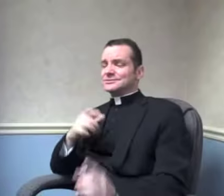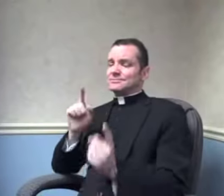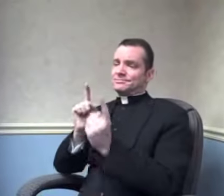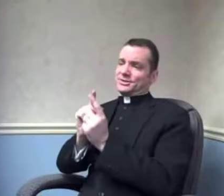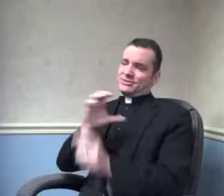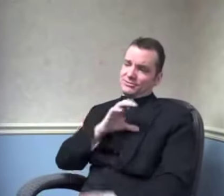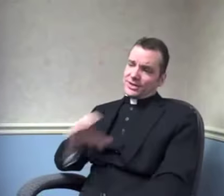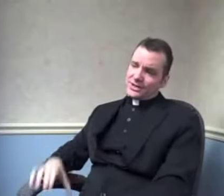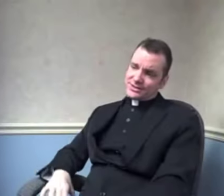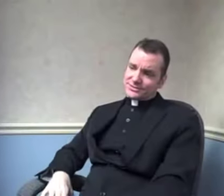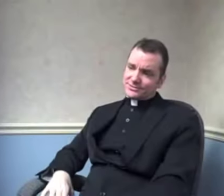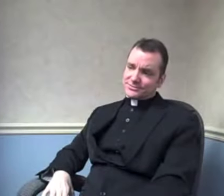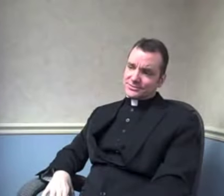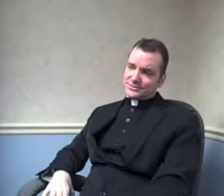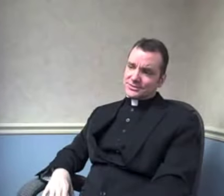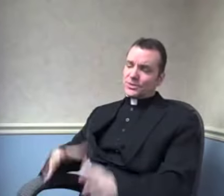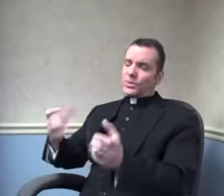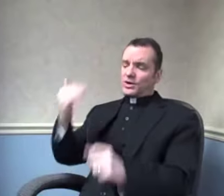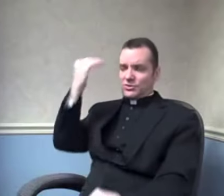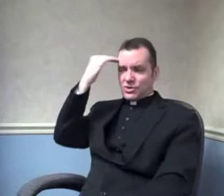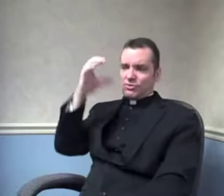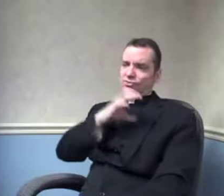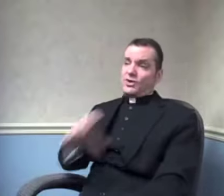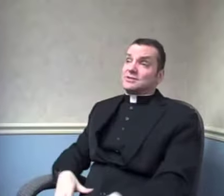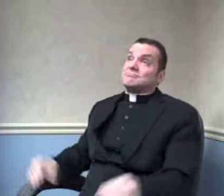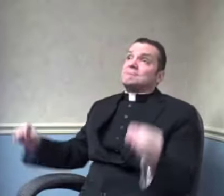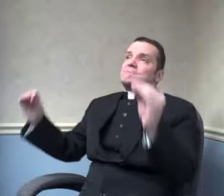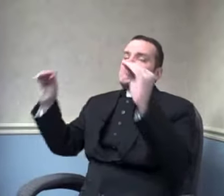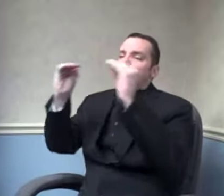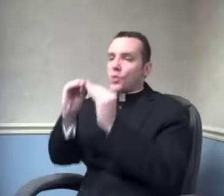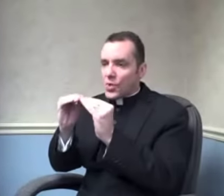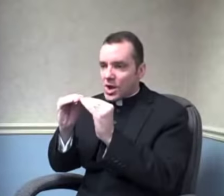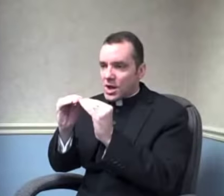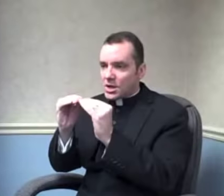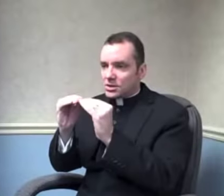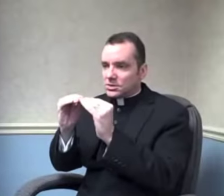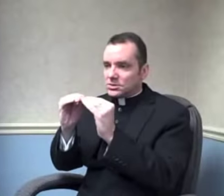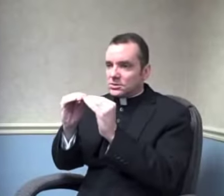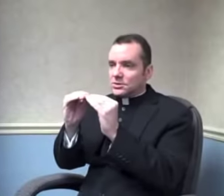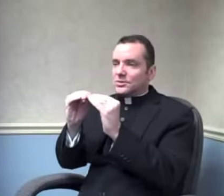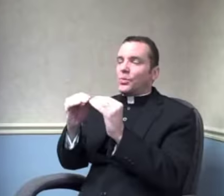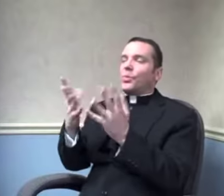thirsty, they're so hungry to meet Christ. They want to know Christ more.